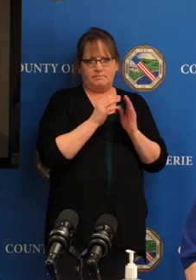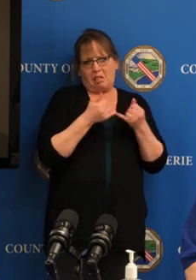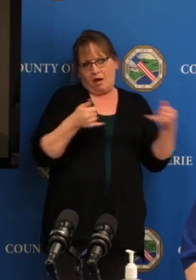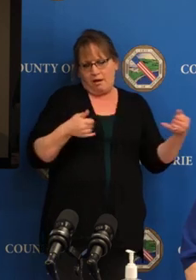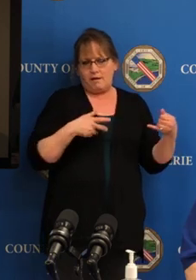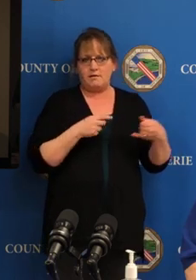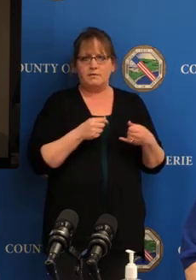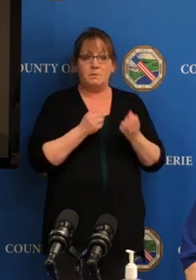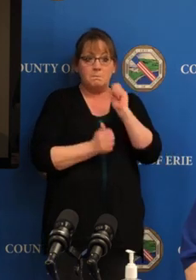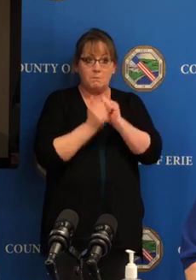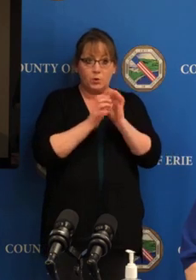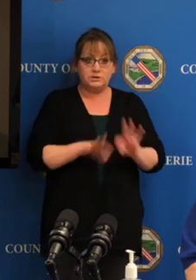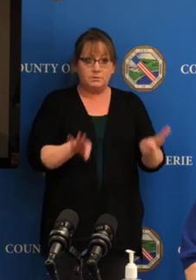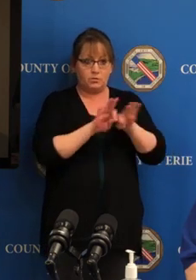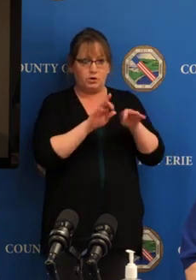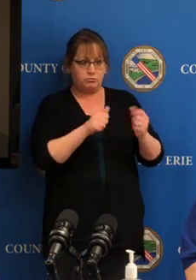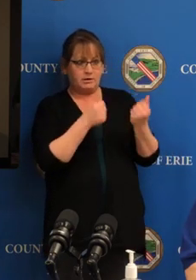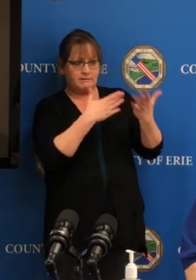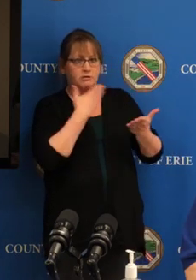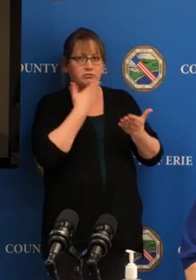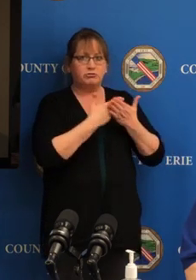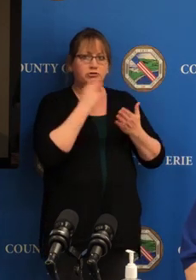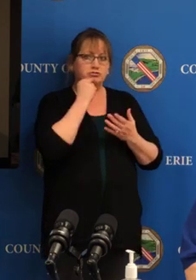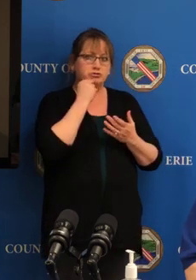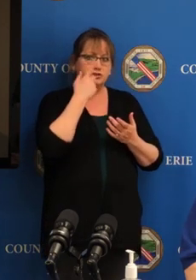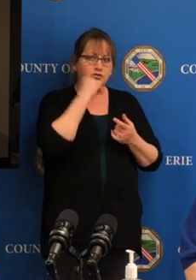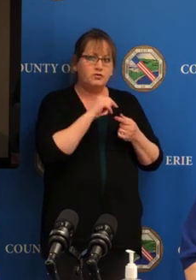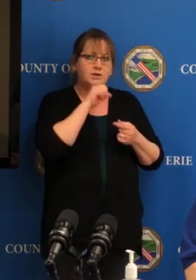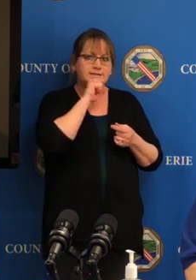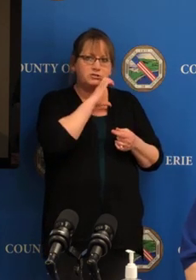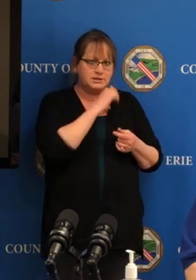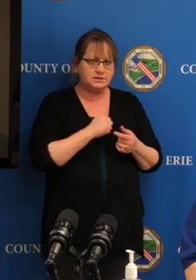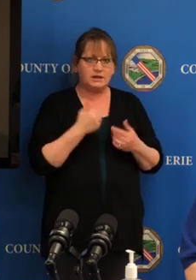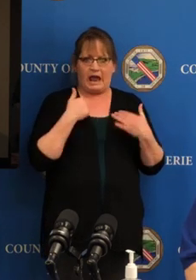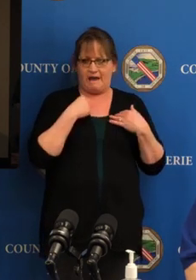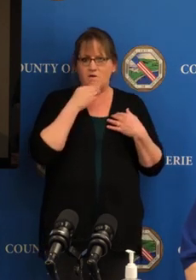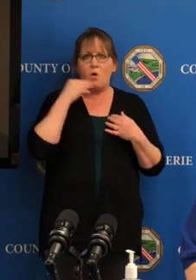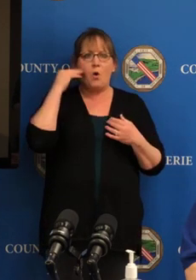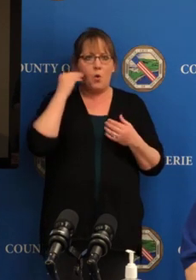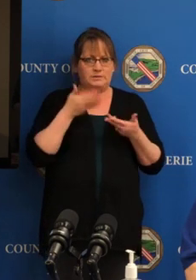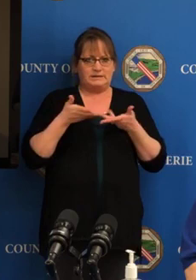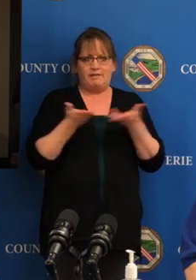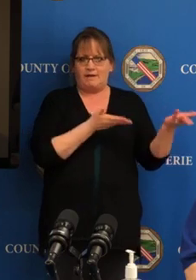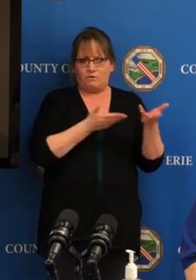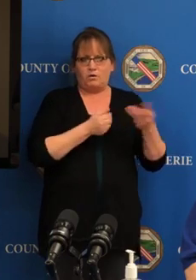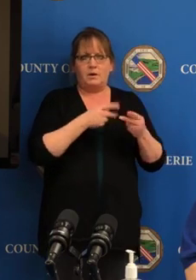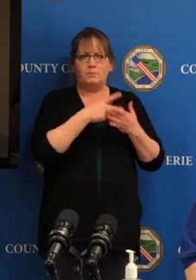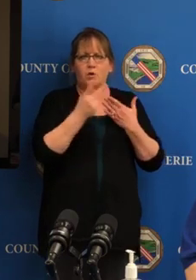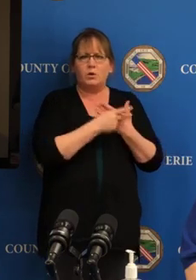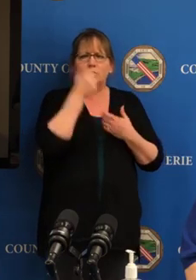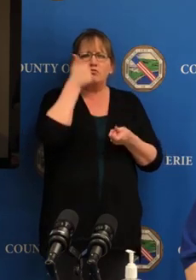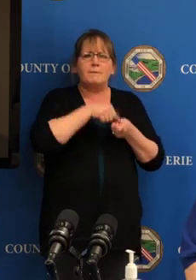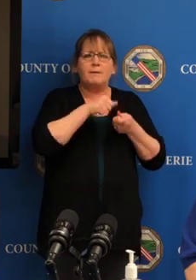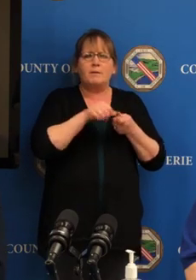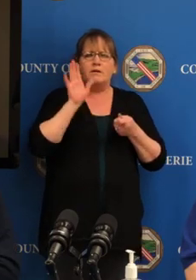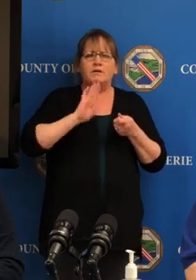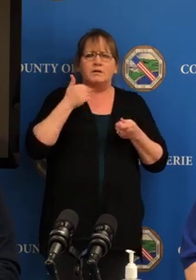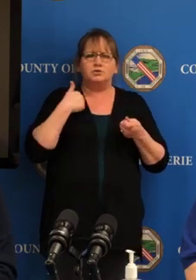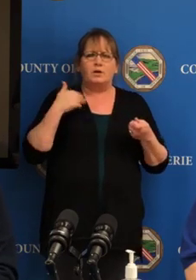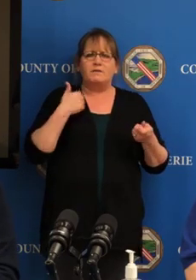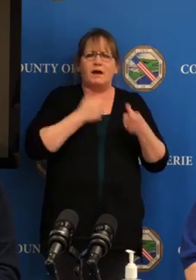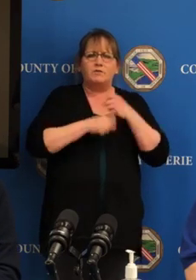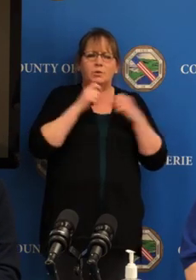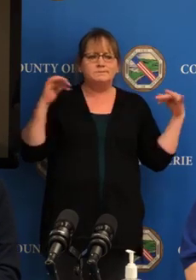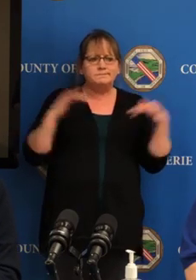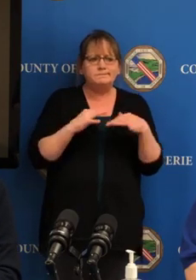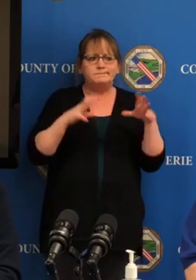is providing good nutrition for our seniors. So we have a home-delivered meal program. You might remember that we had congregate dining. That had to be